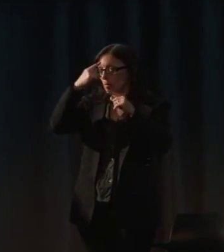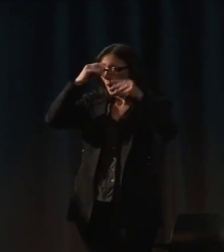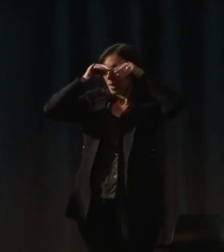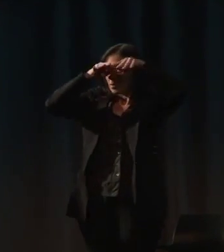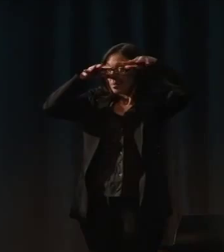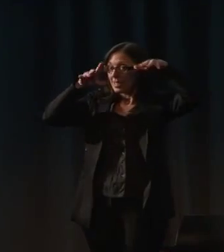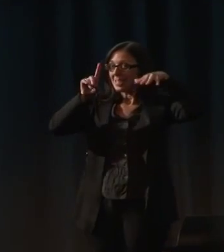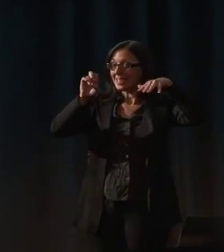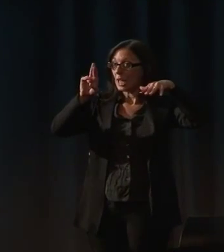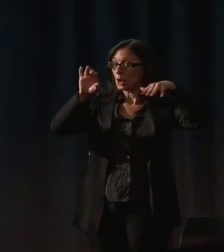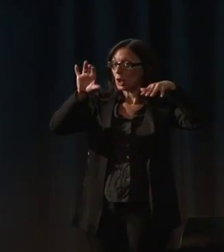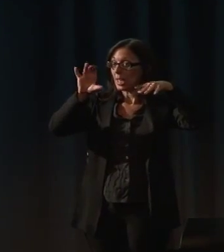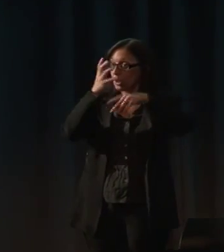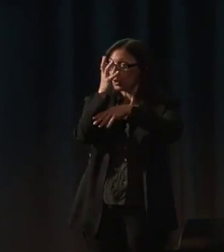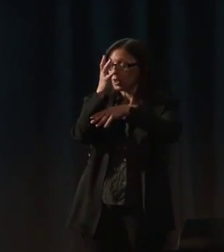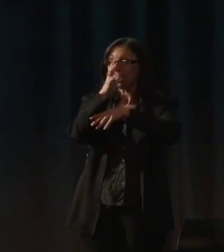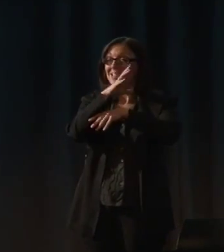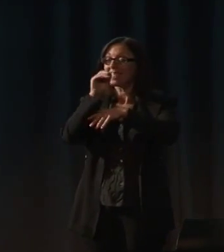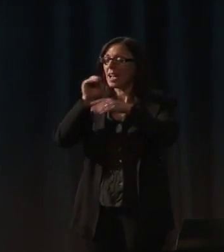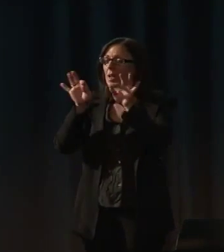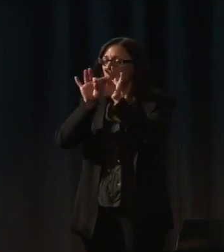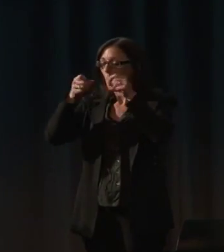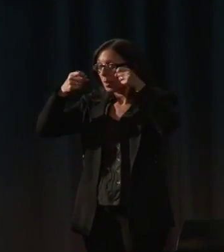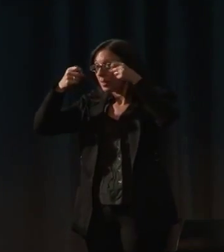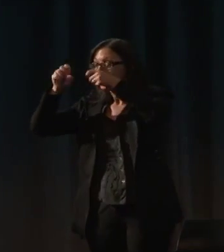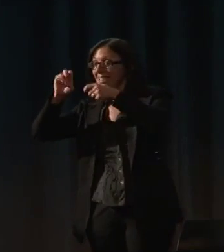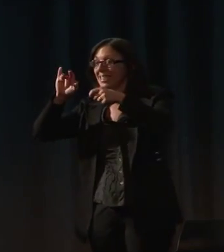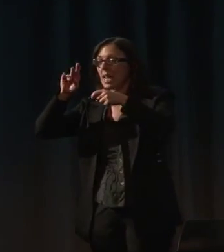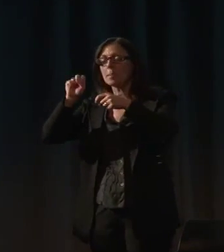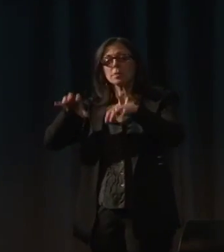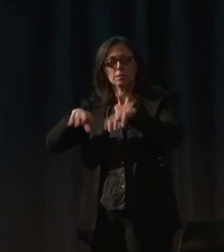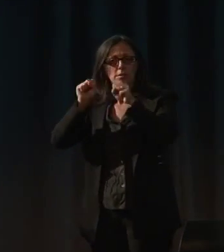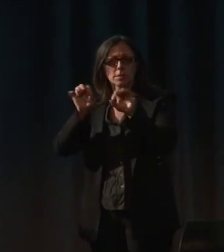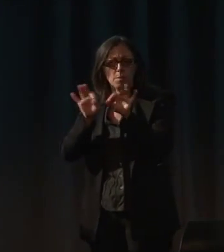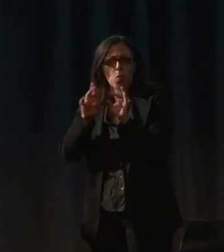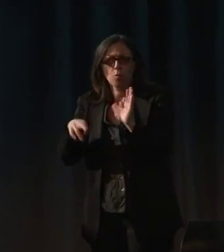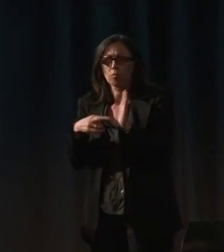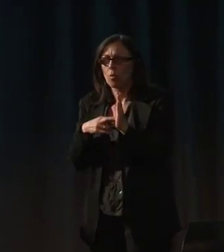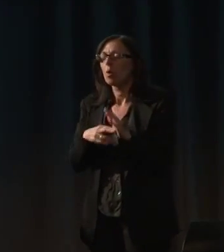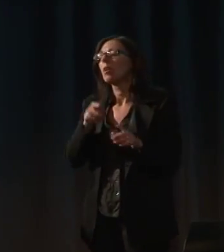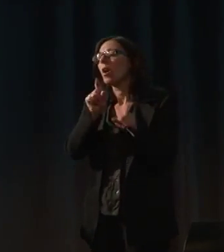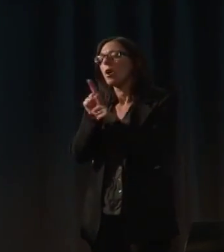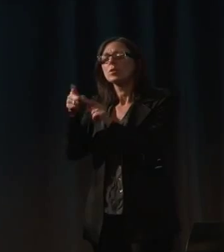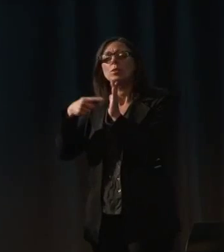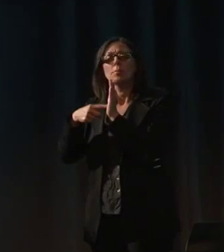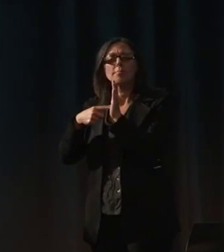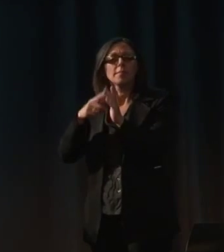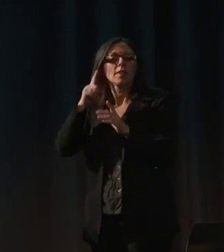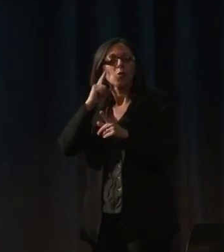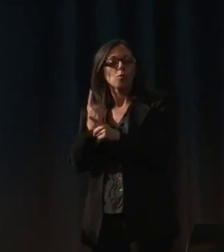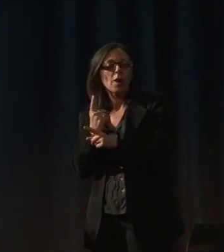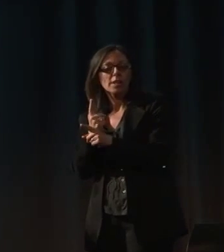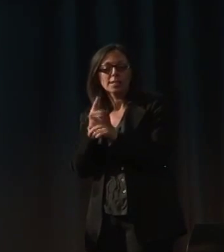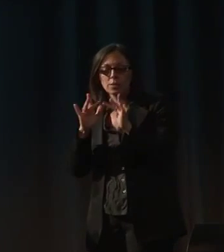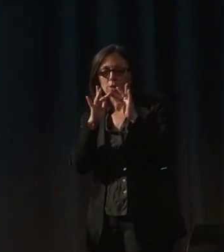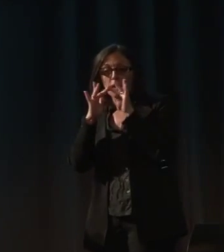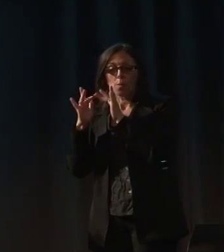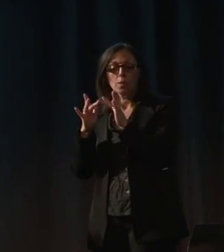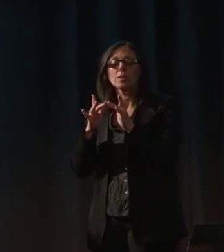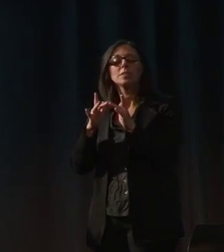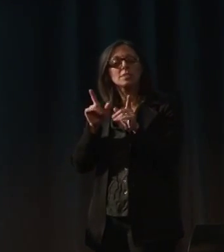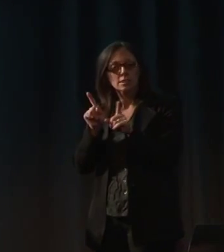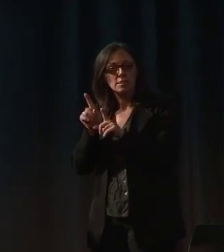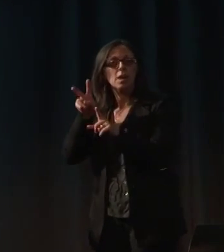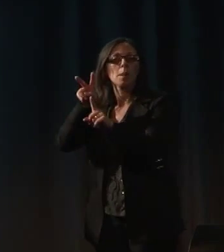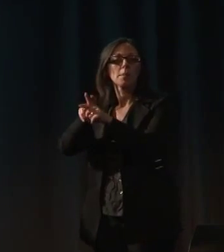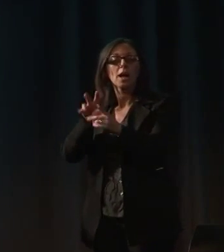role. Among his best-known papers, Professor Poggio developed the mathematics of regularization networks and applied learning theory techniques to